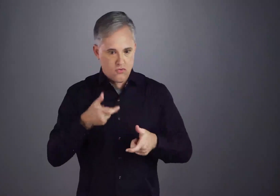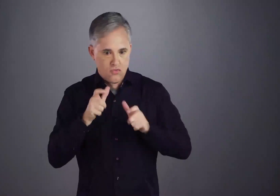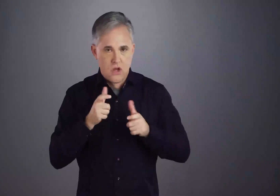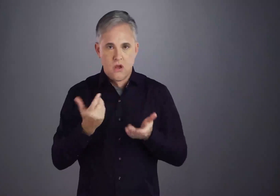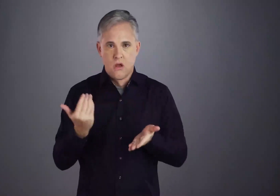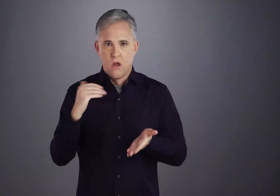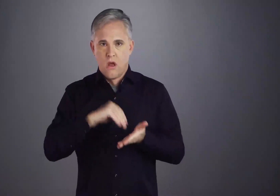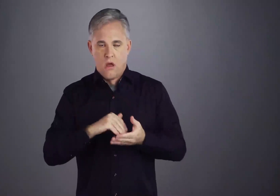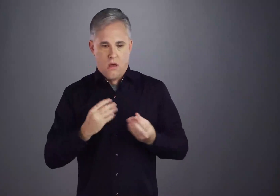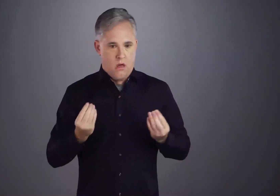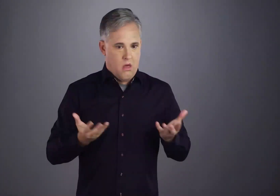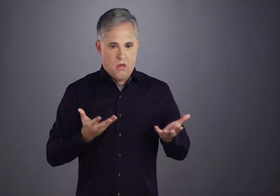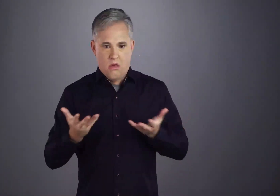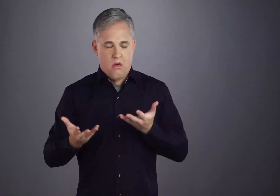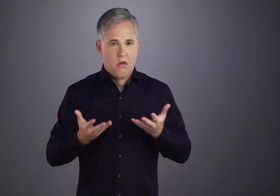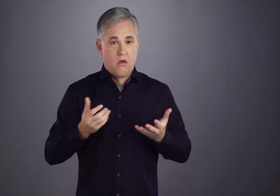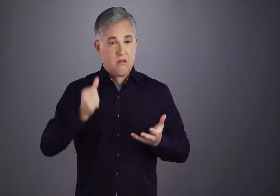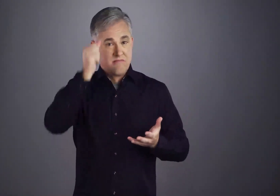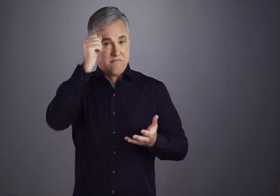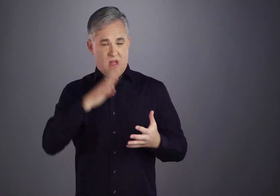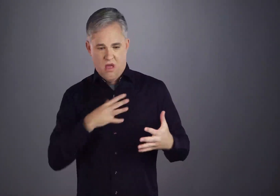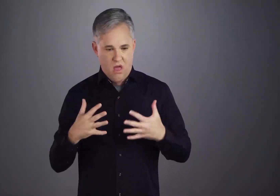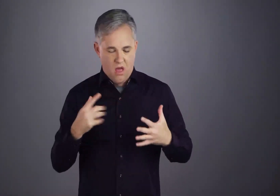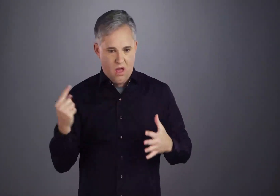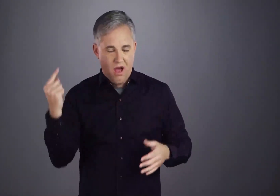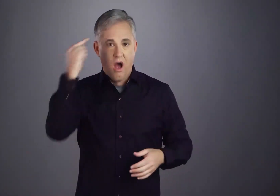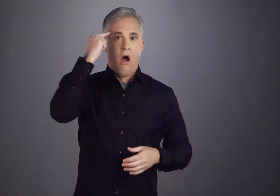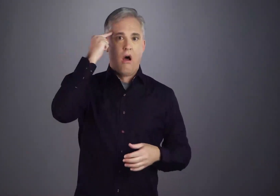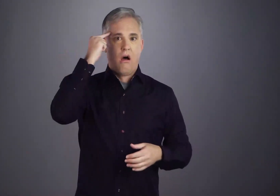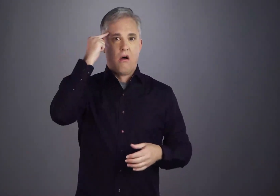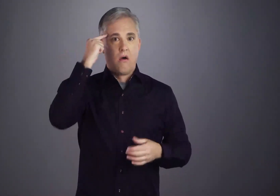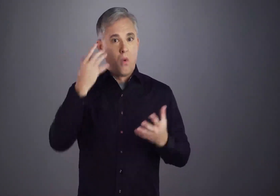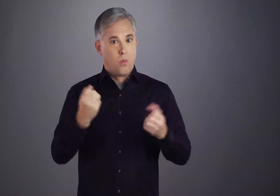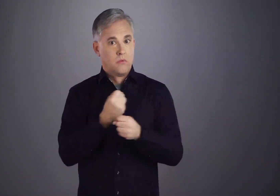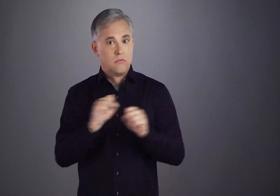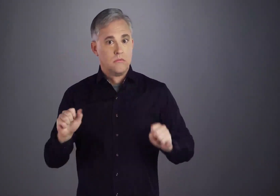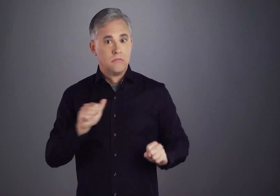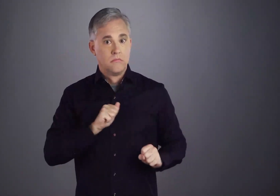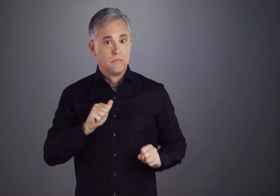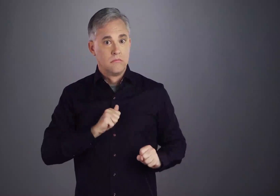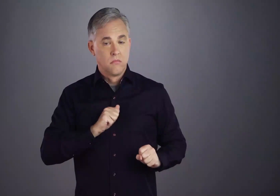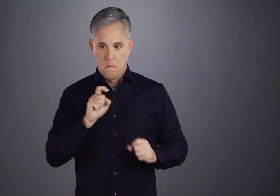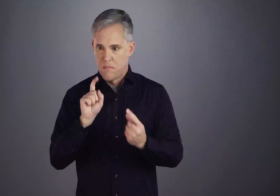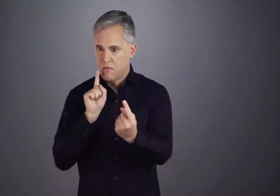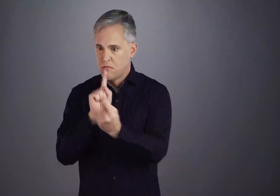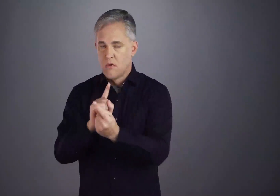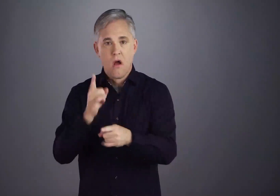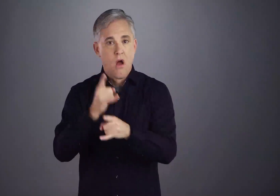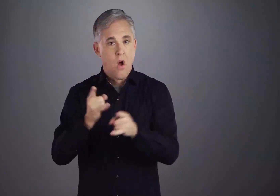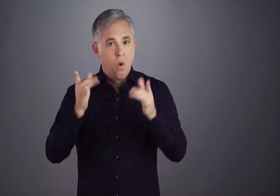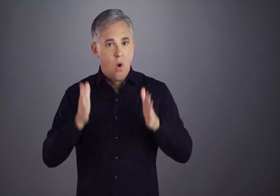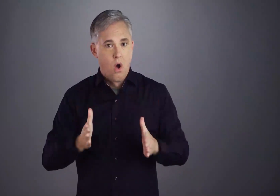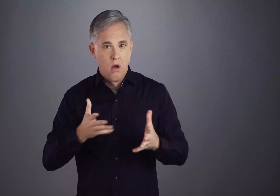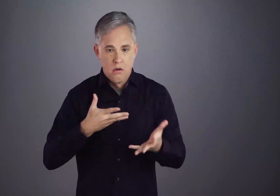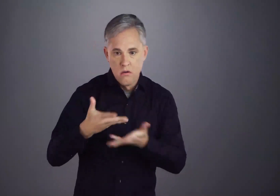again. He suddenly realized that in order to save himself, he must carry his message to another